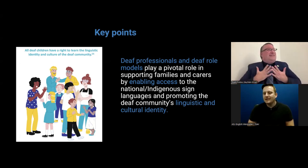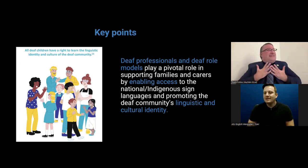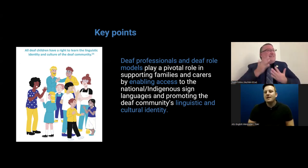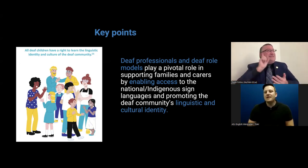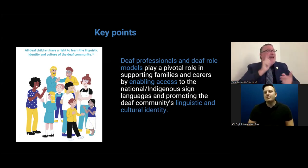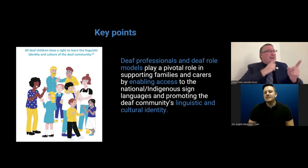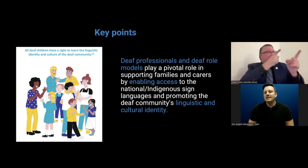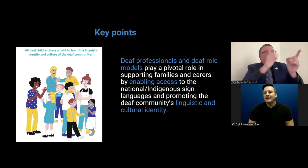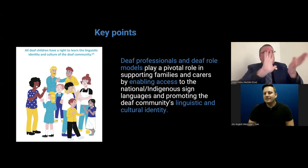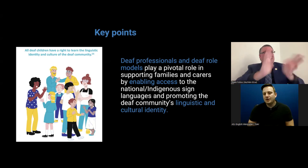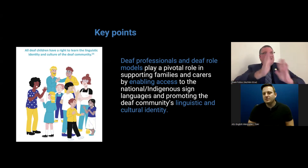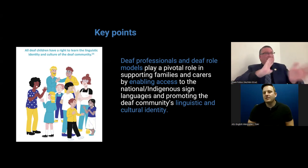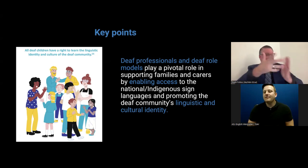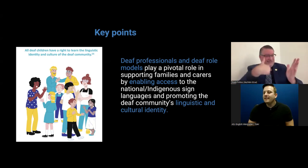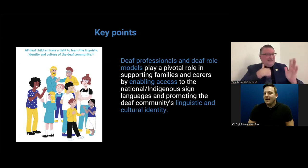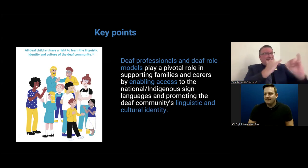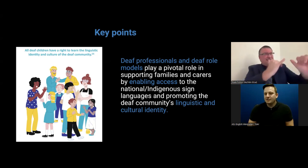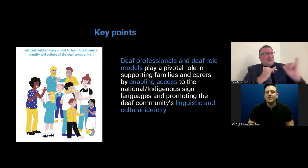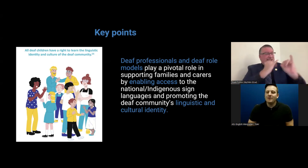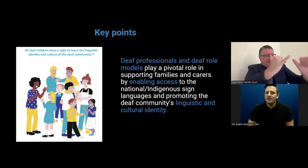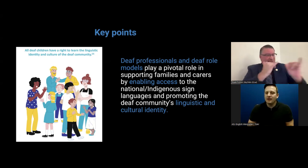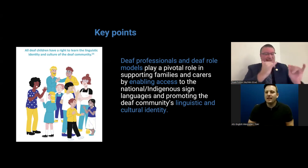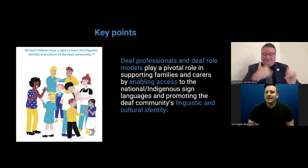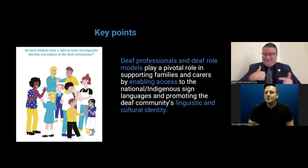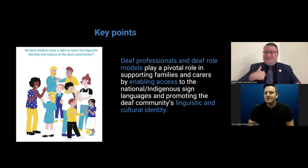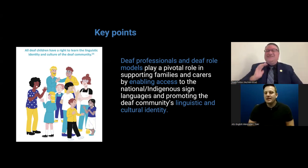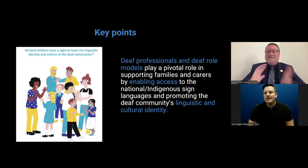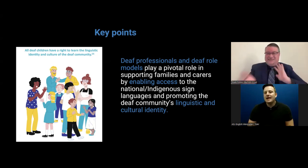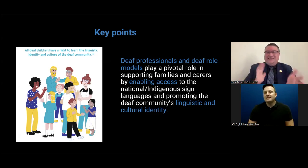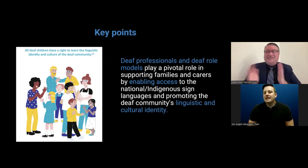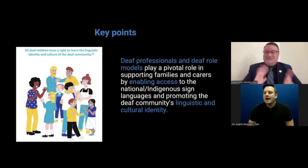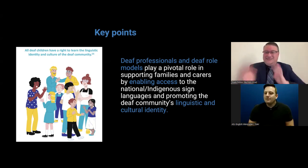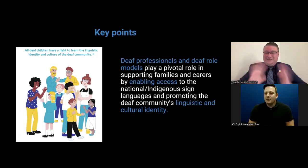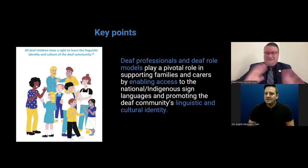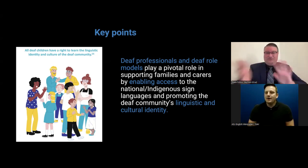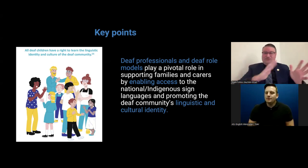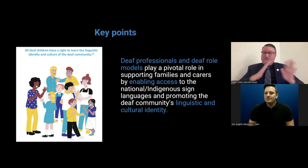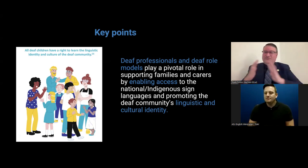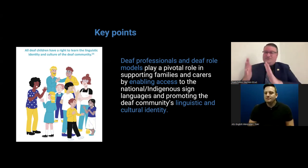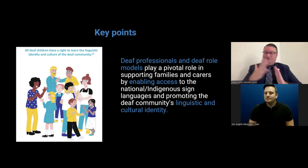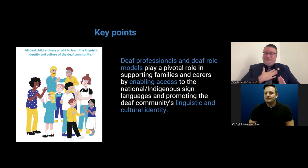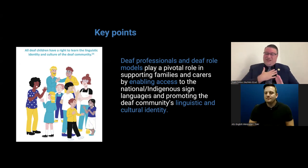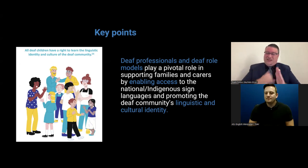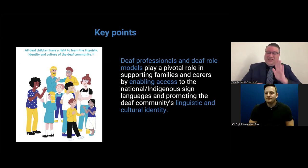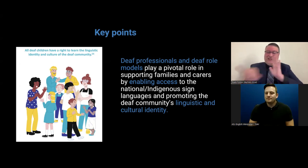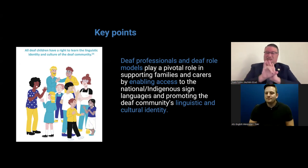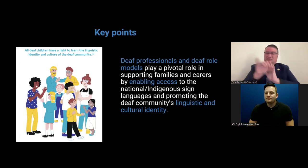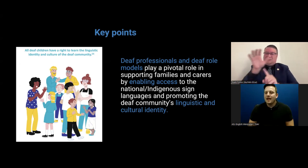children, being able to see deaf adults living that vision that we've already laid out and seeing that for themselves. And